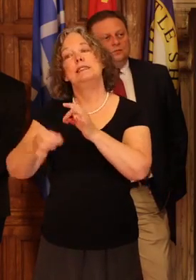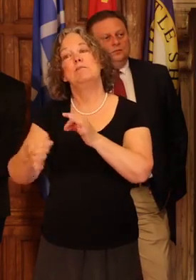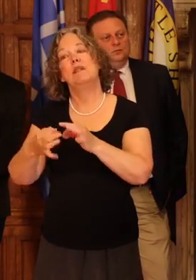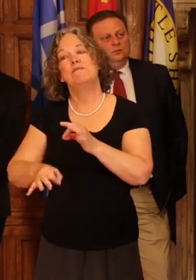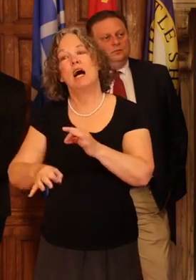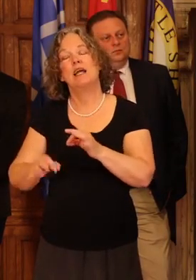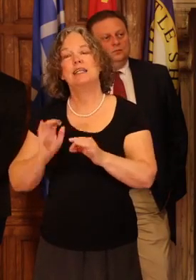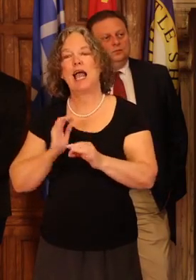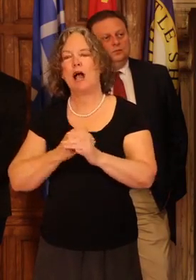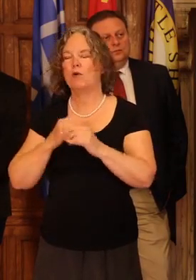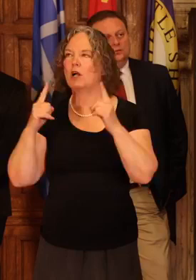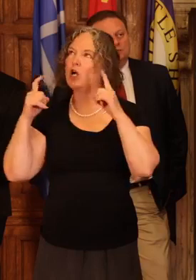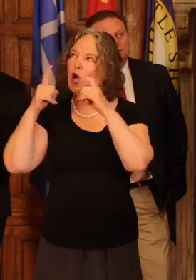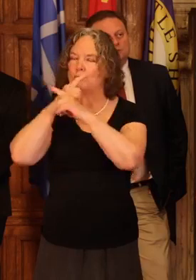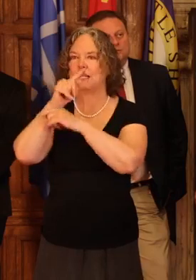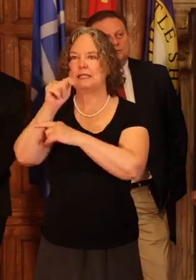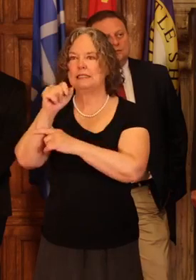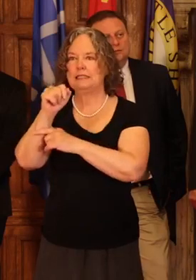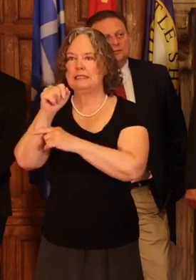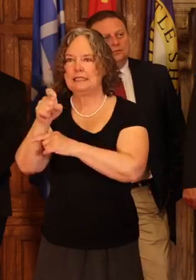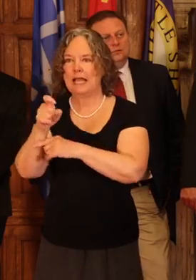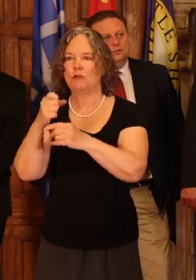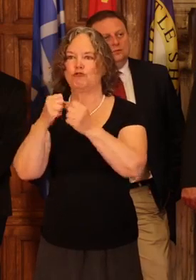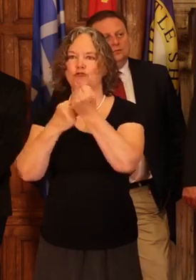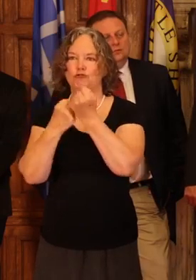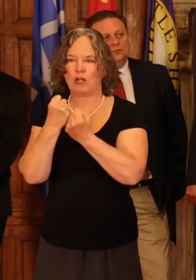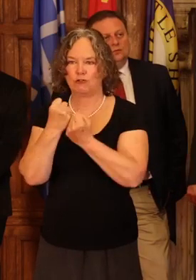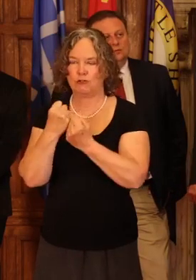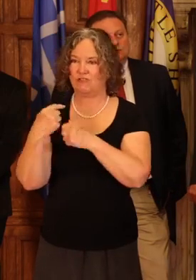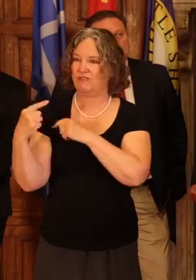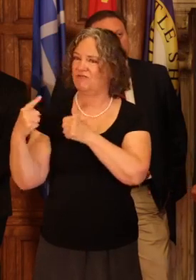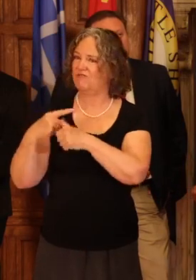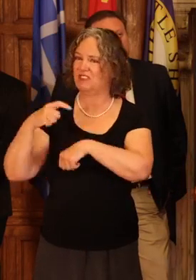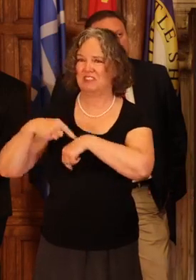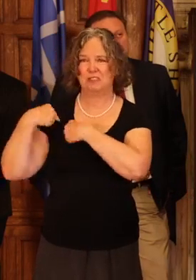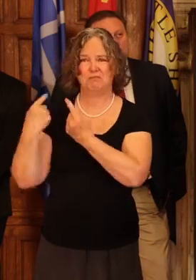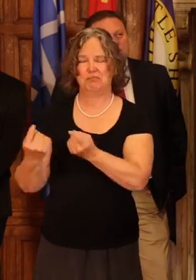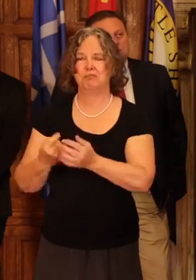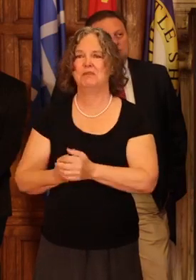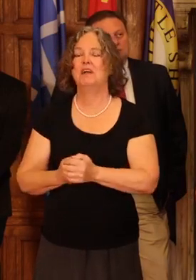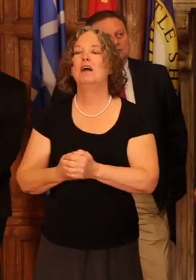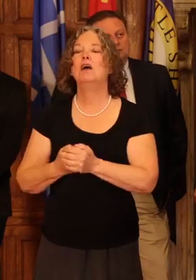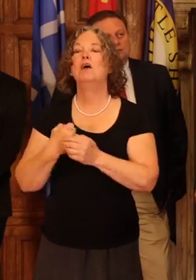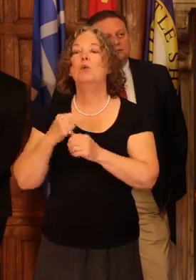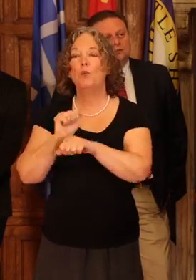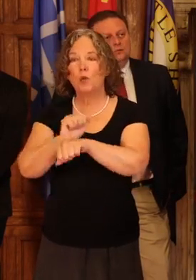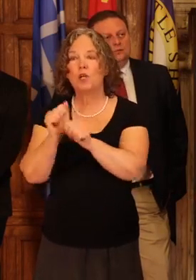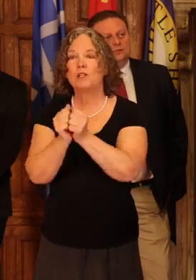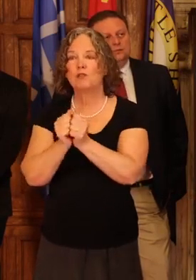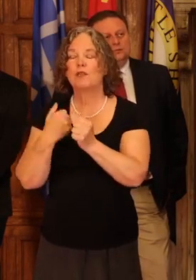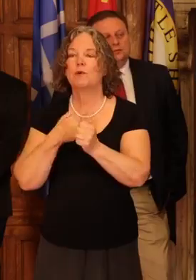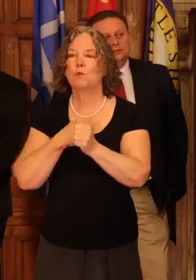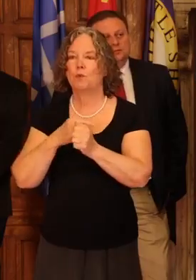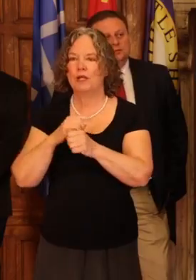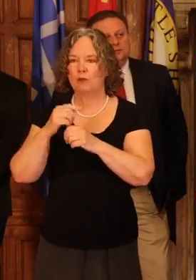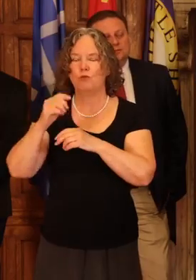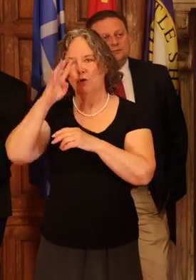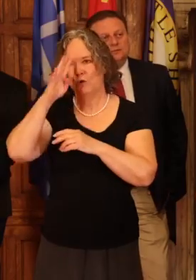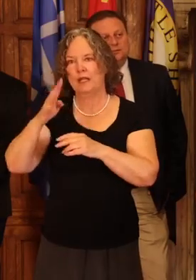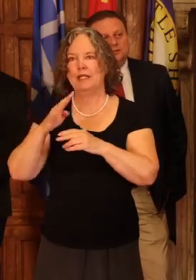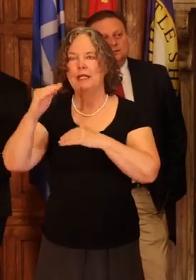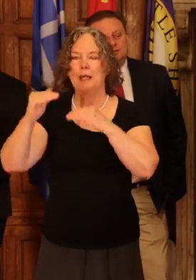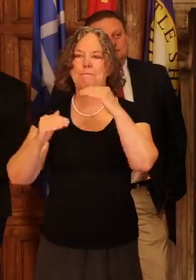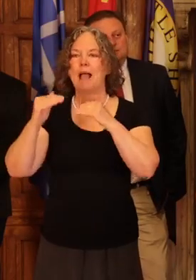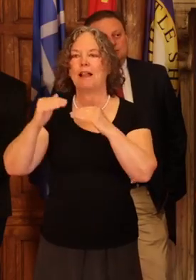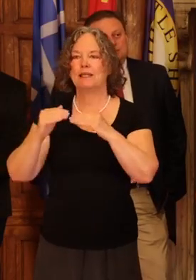structure for the first time in decades. Working together, we produced a balanced, conservative budget, all while